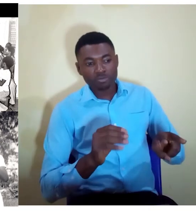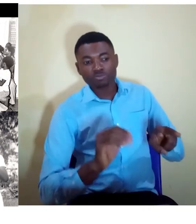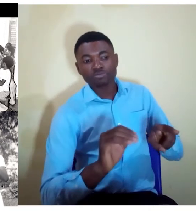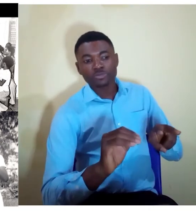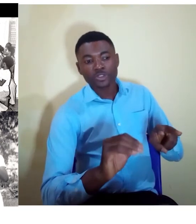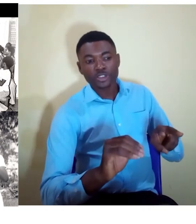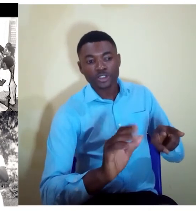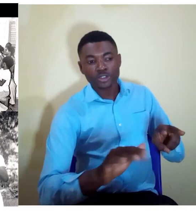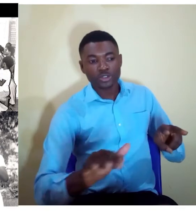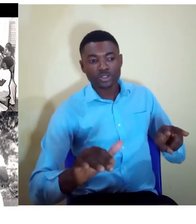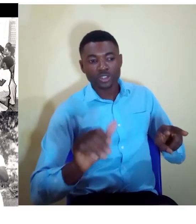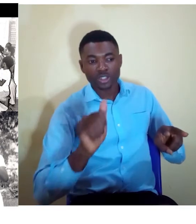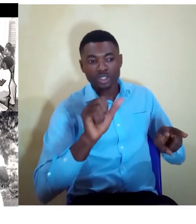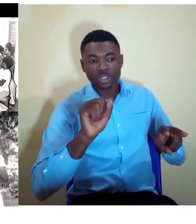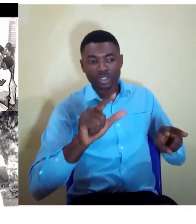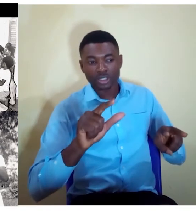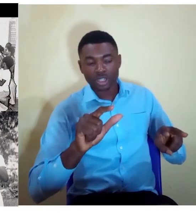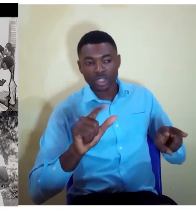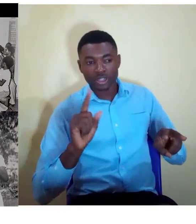deaf students.